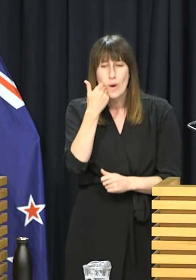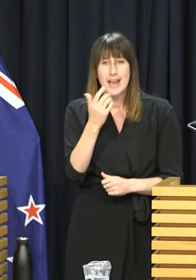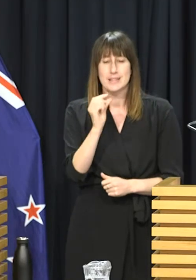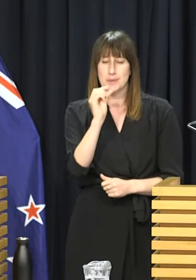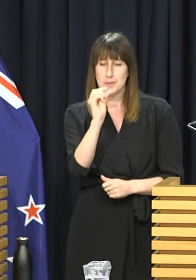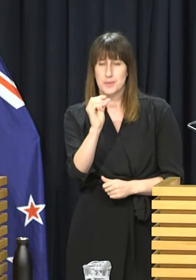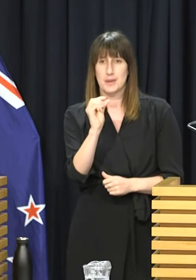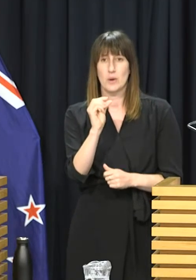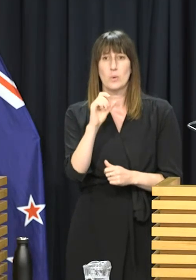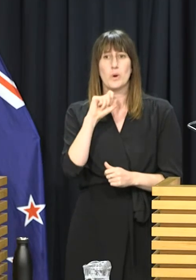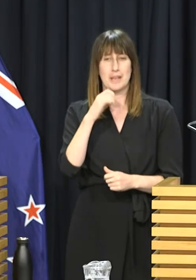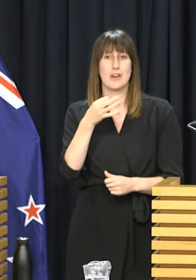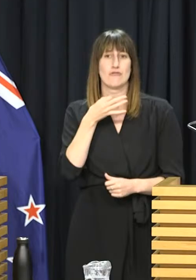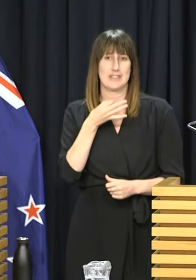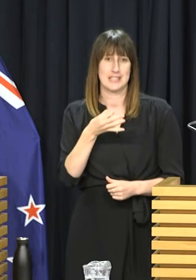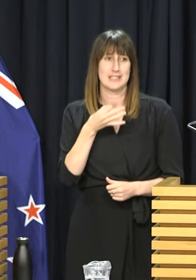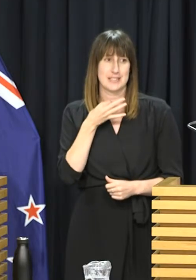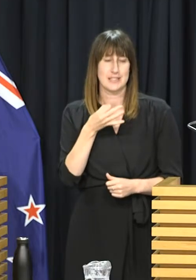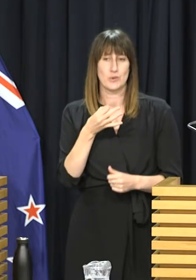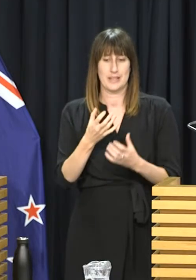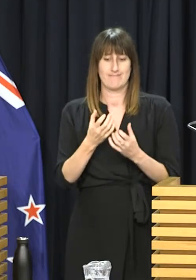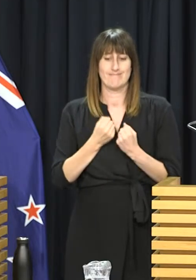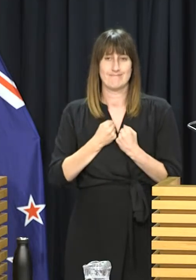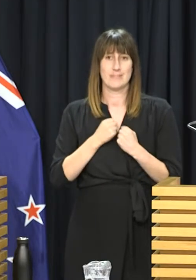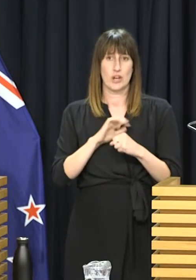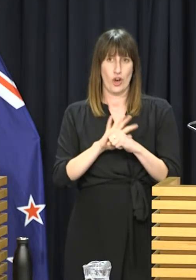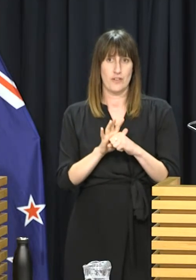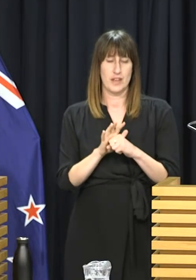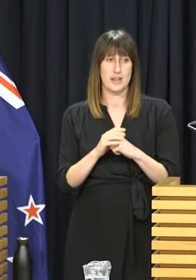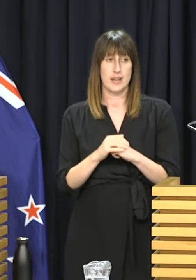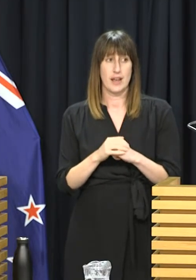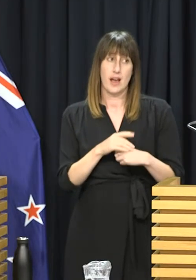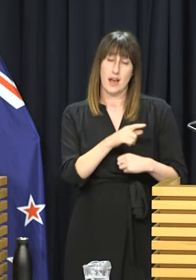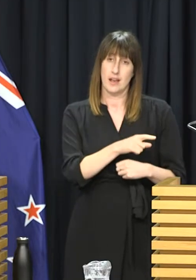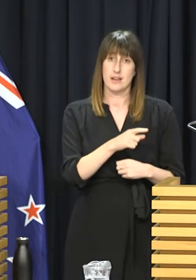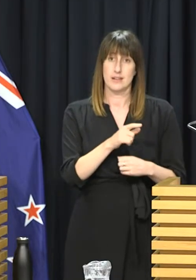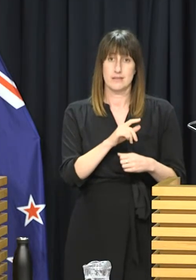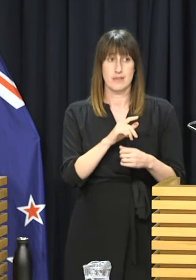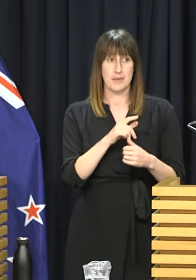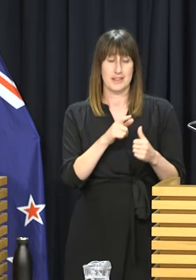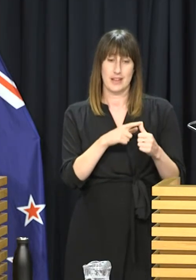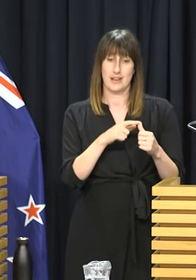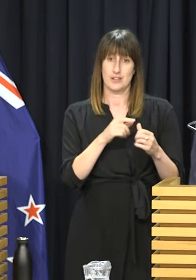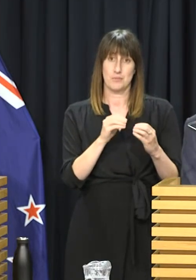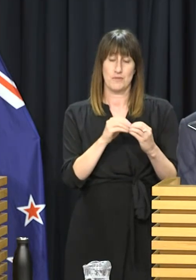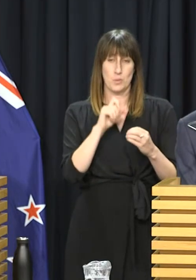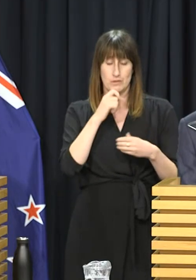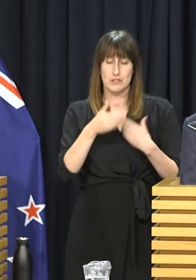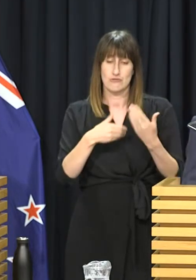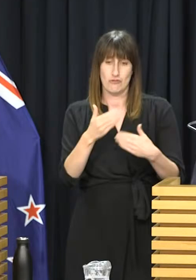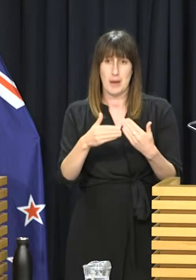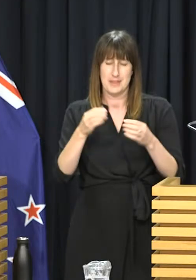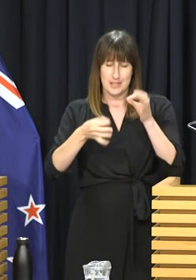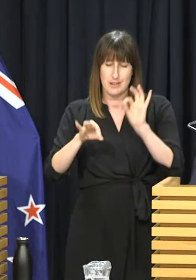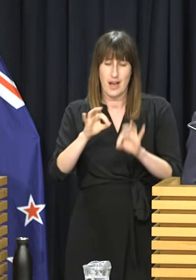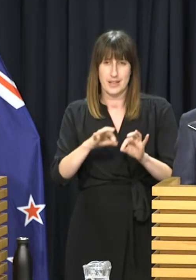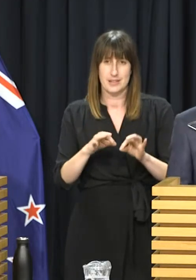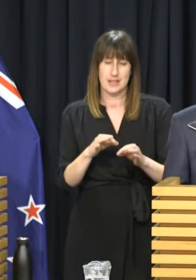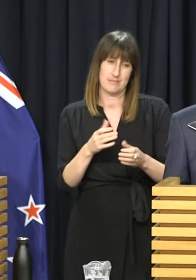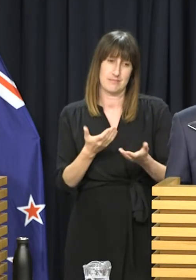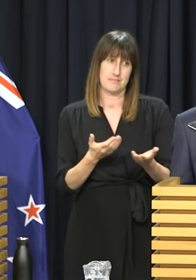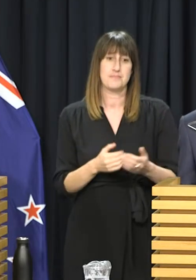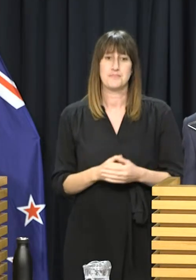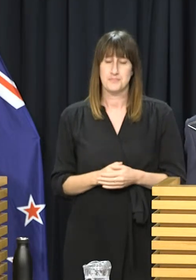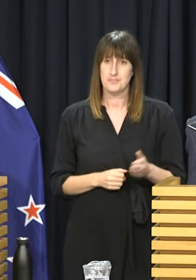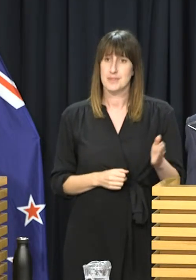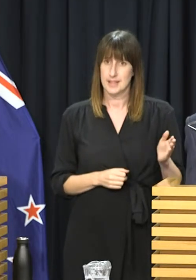Bloomfield's already outlined for you, some of the science around that, and I'm sure he'll want to add to that. Yeah, I mean, just to comment here,